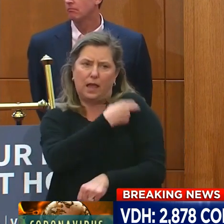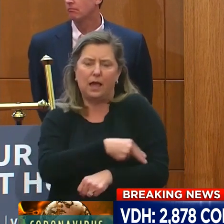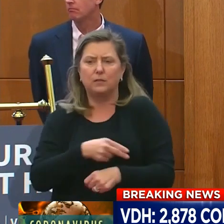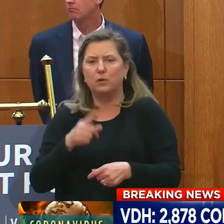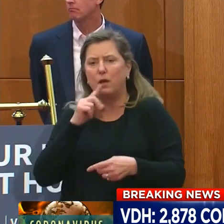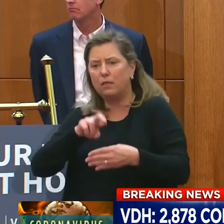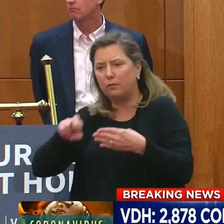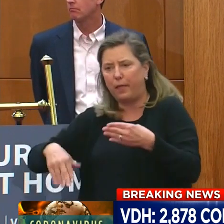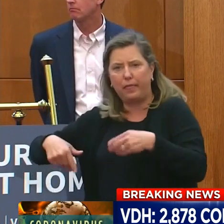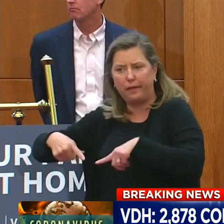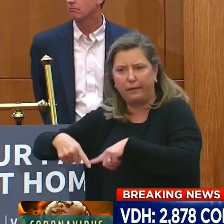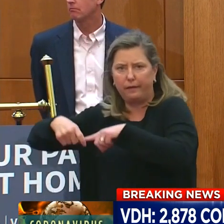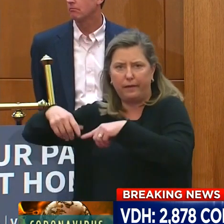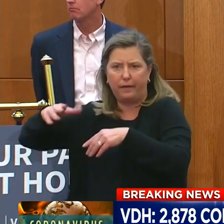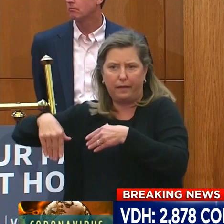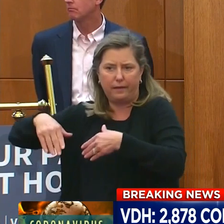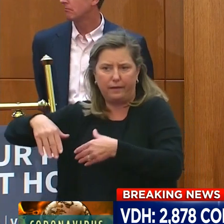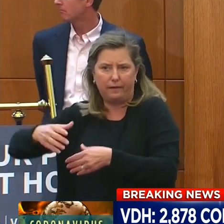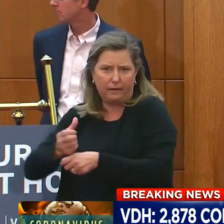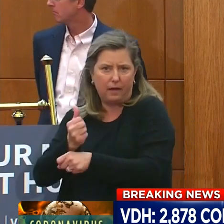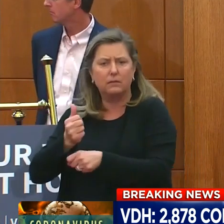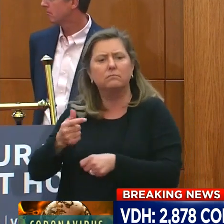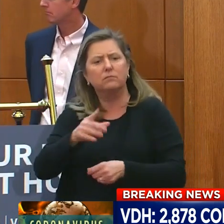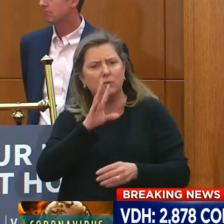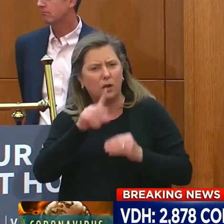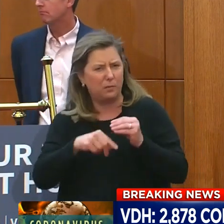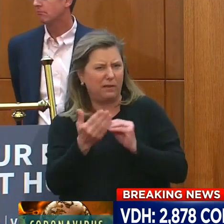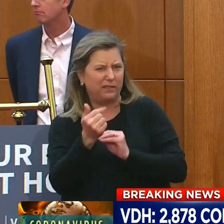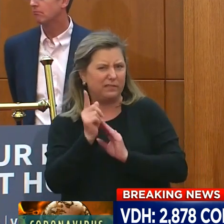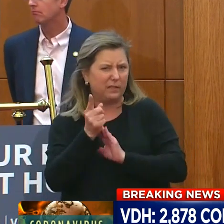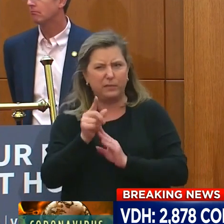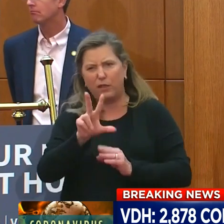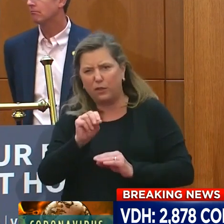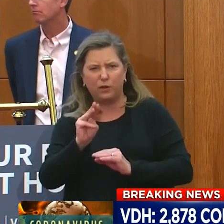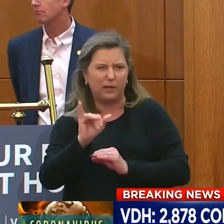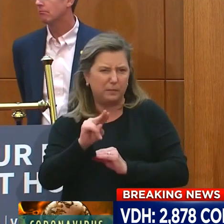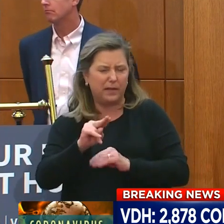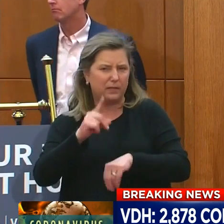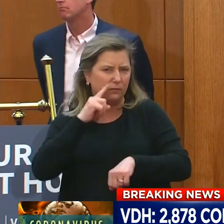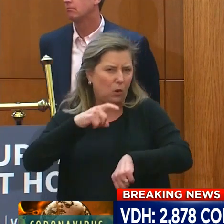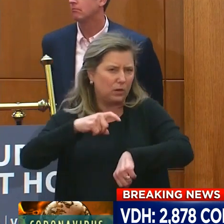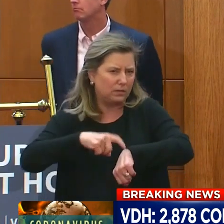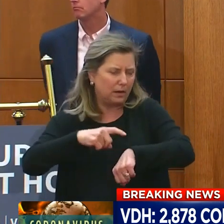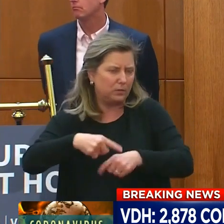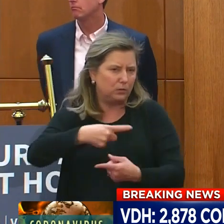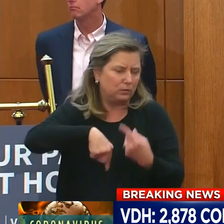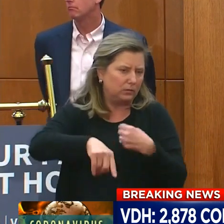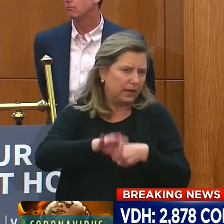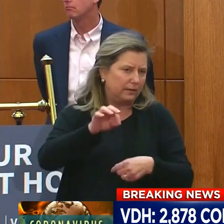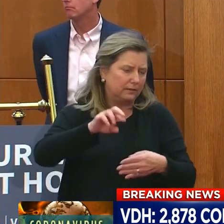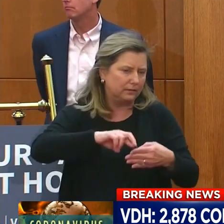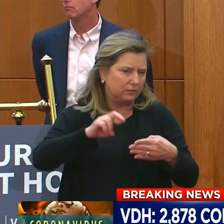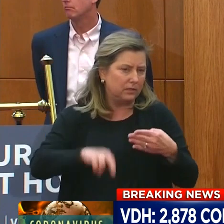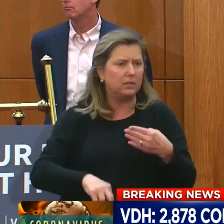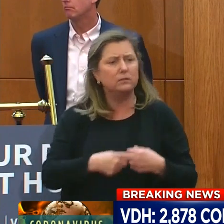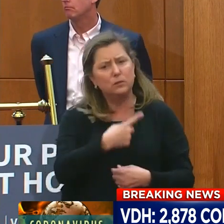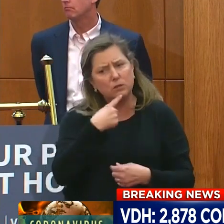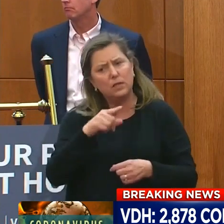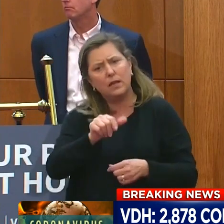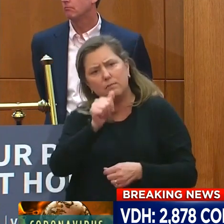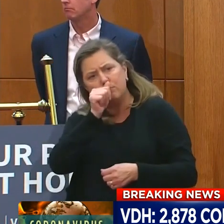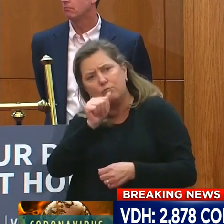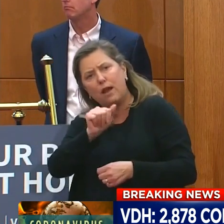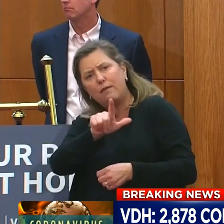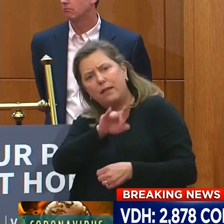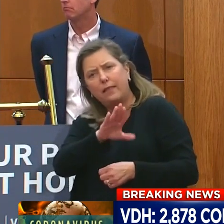working towards this 15 to 30 minute turnaround in testing time, but I know in the past you've talked about how private labs are looking at more like 5